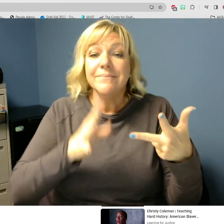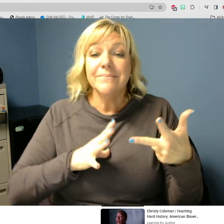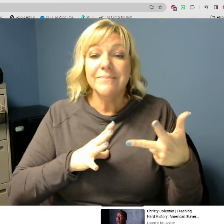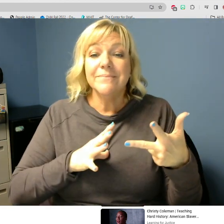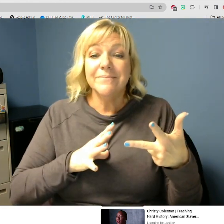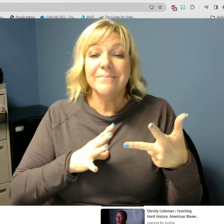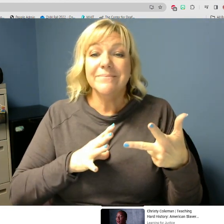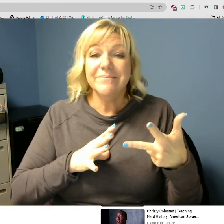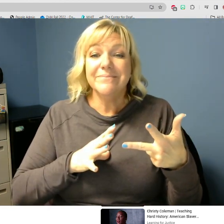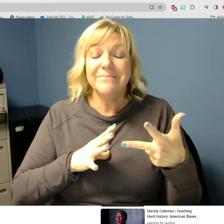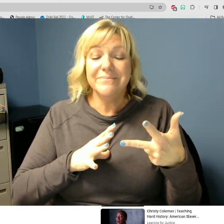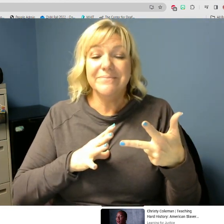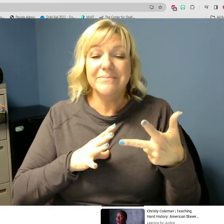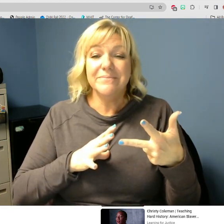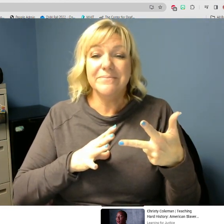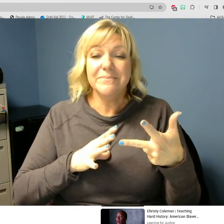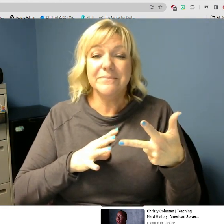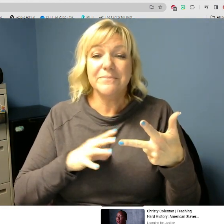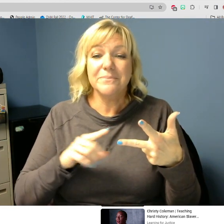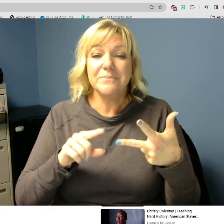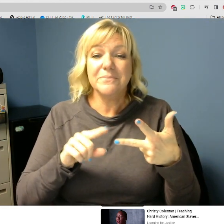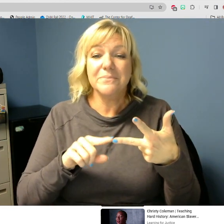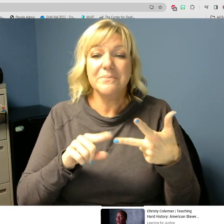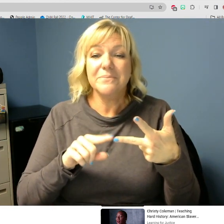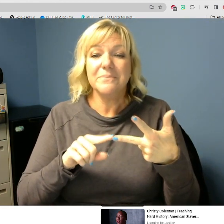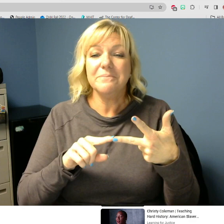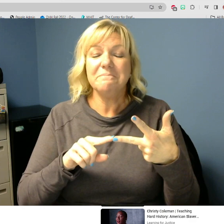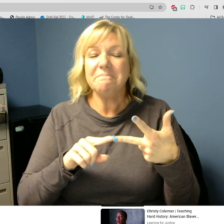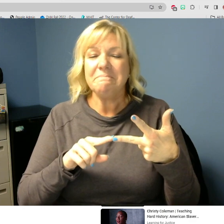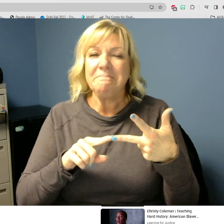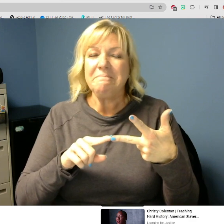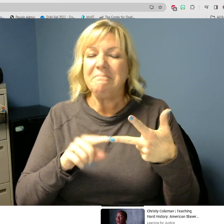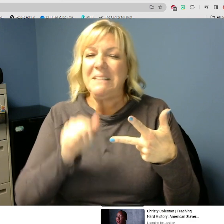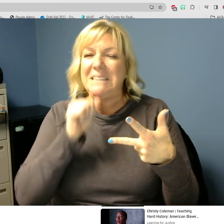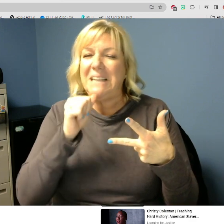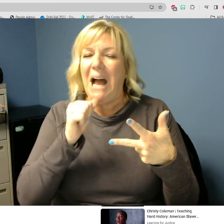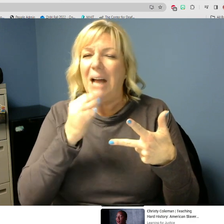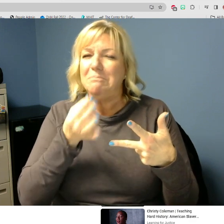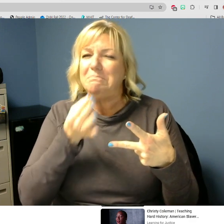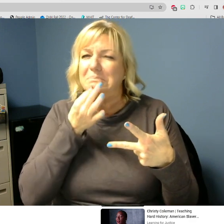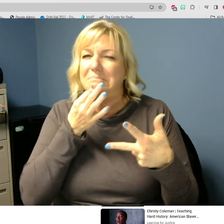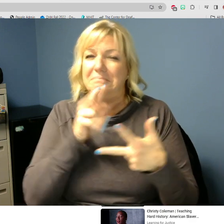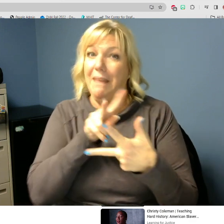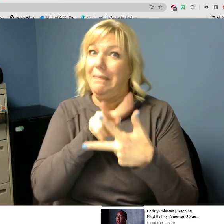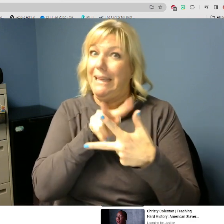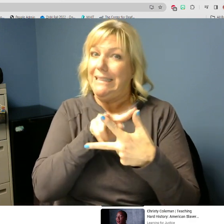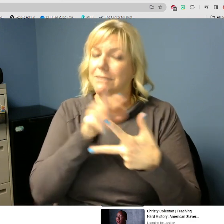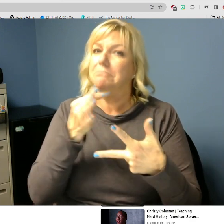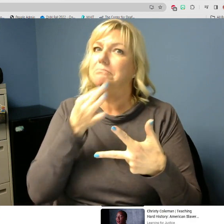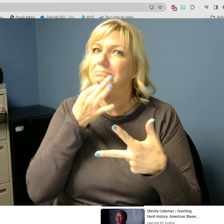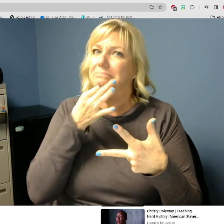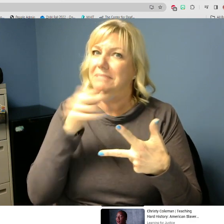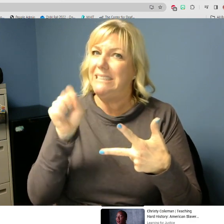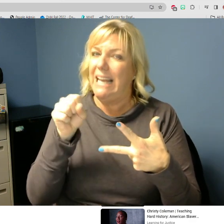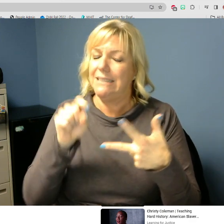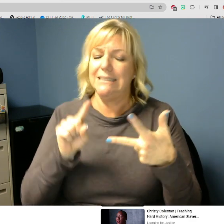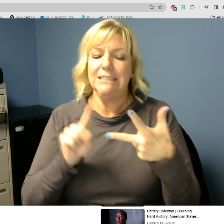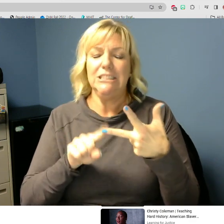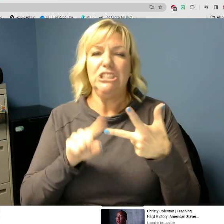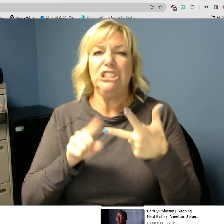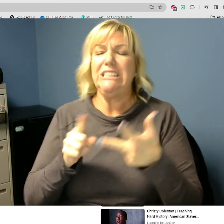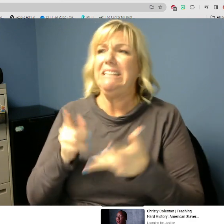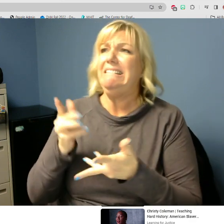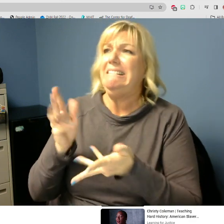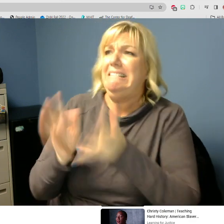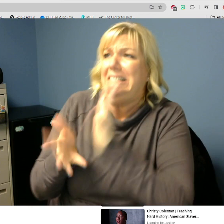the module, she's not as savvy, right, as these first two women. She's trying to plead for